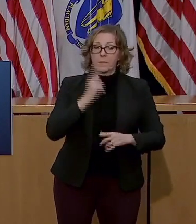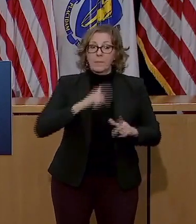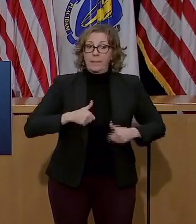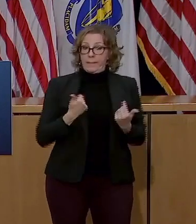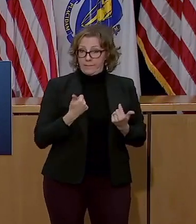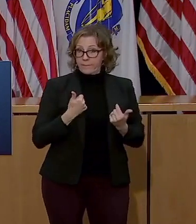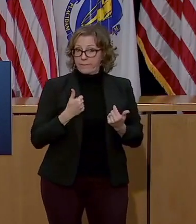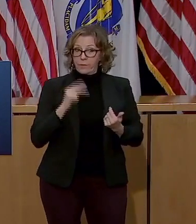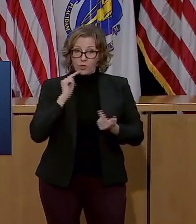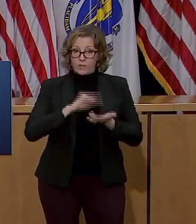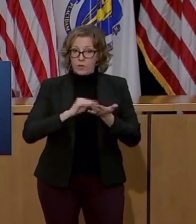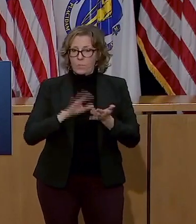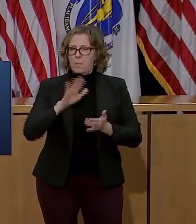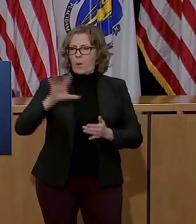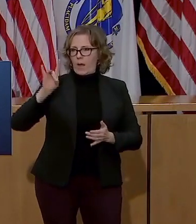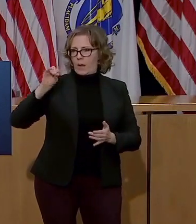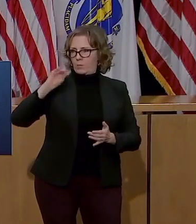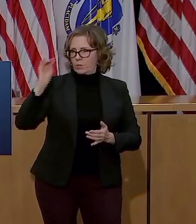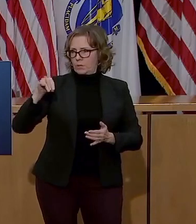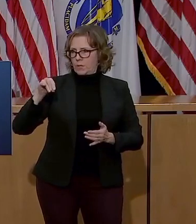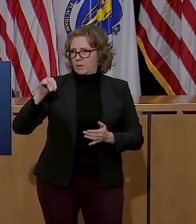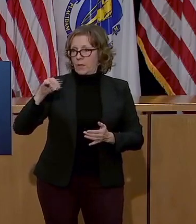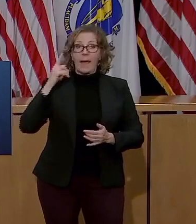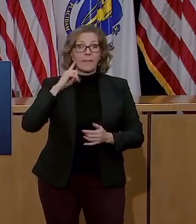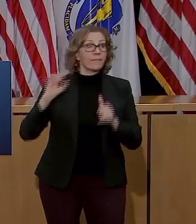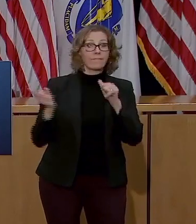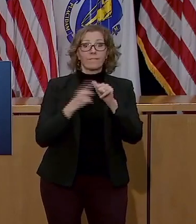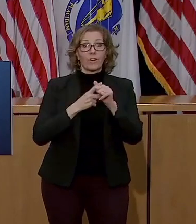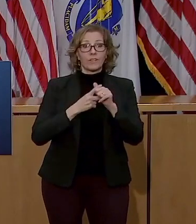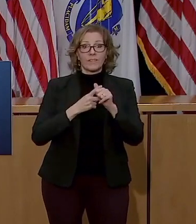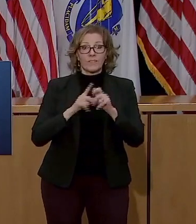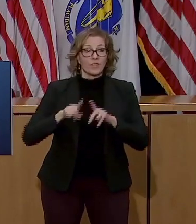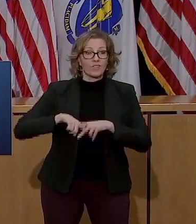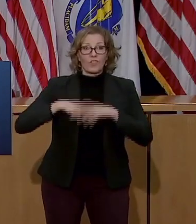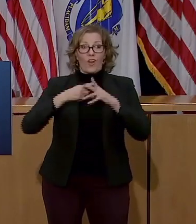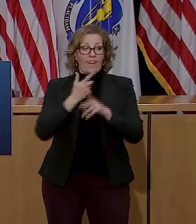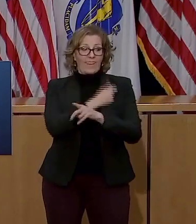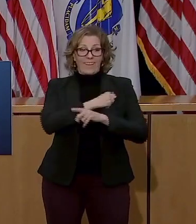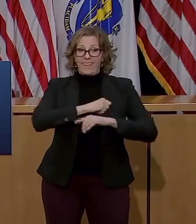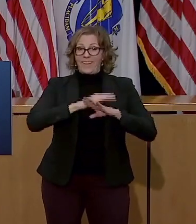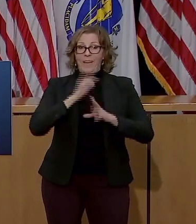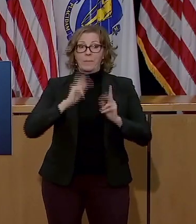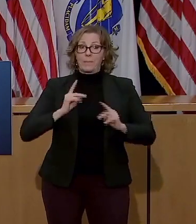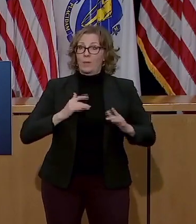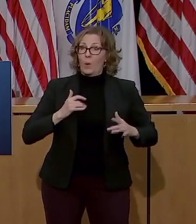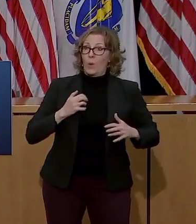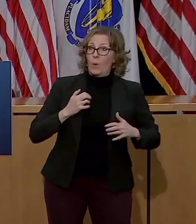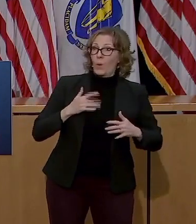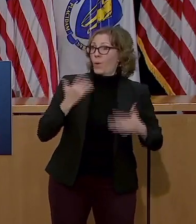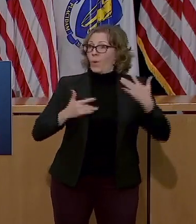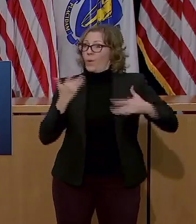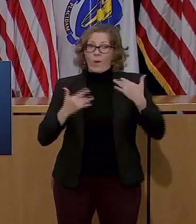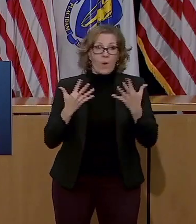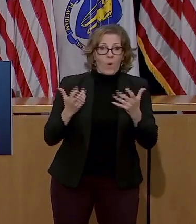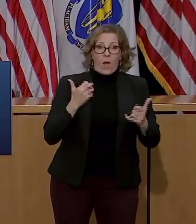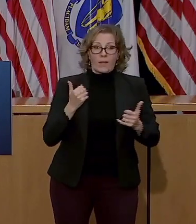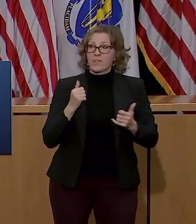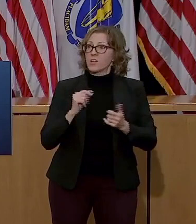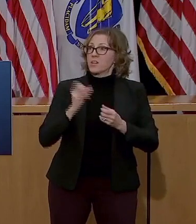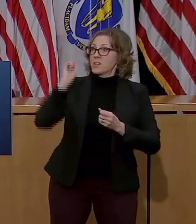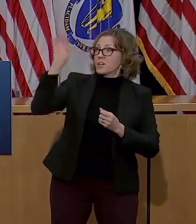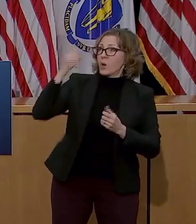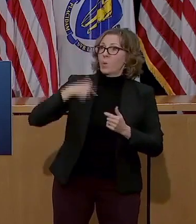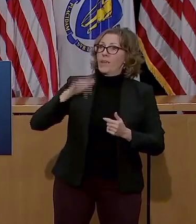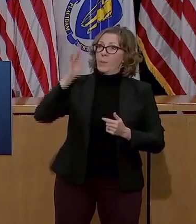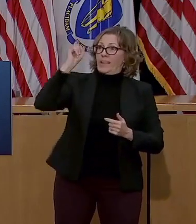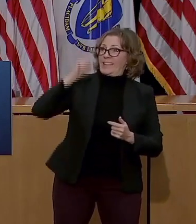So I think in the beginning, people were enthusiastic about vaccines, and anticipated an amount that turned